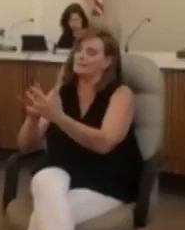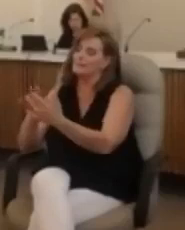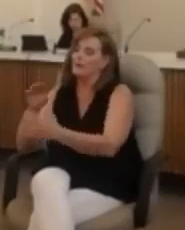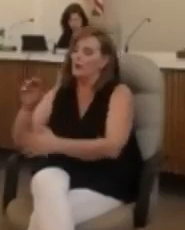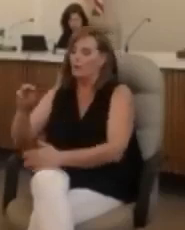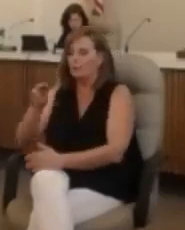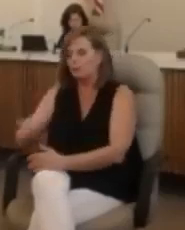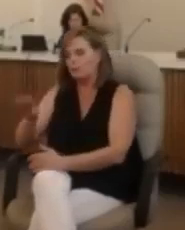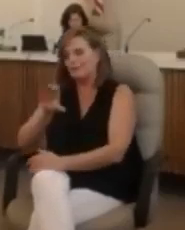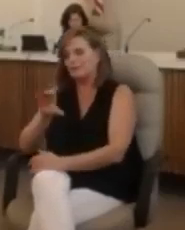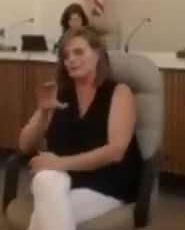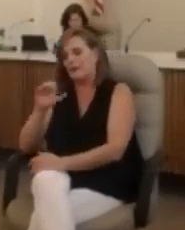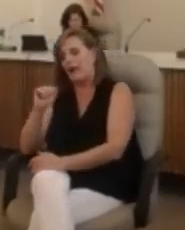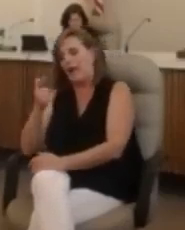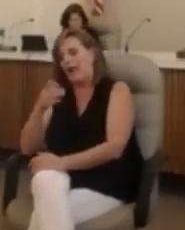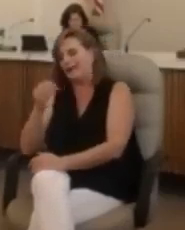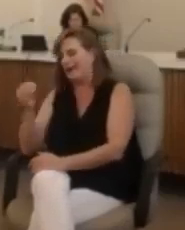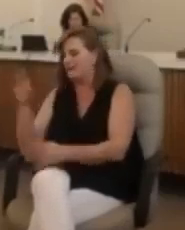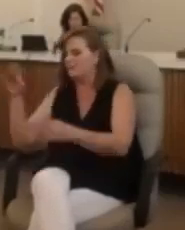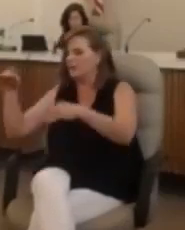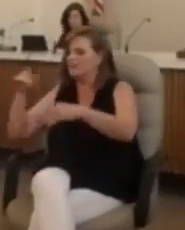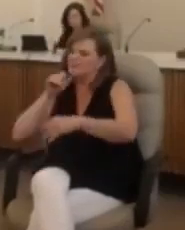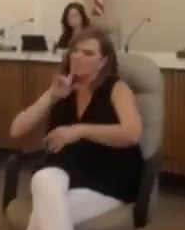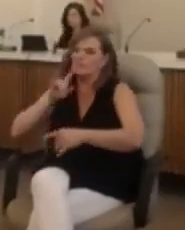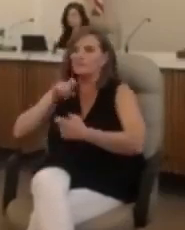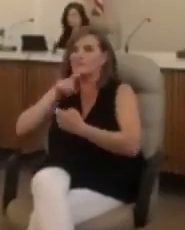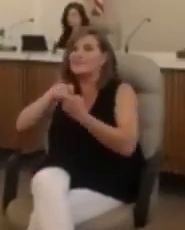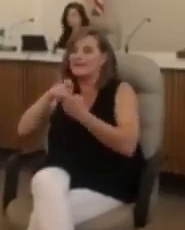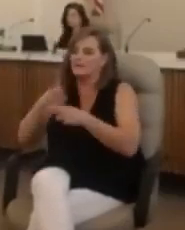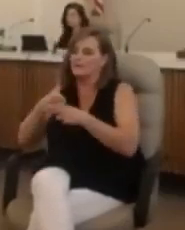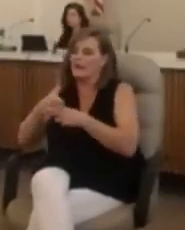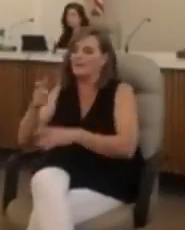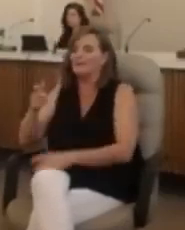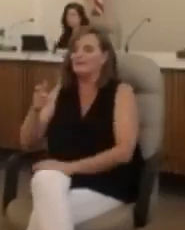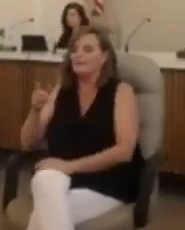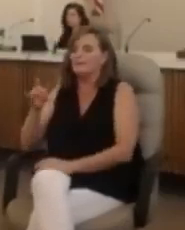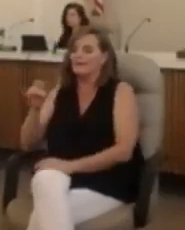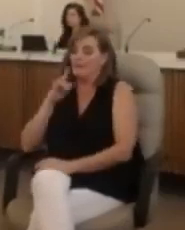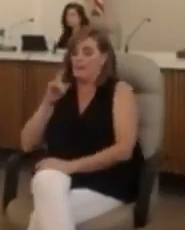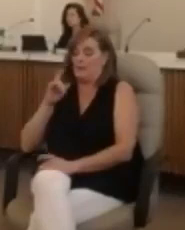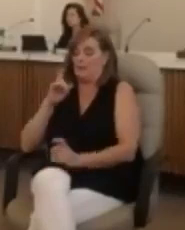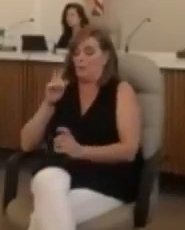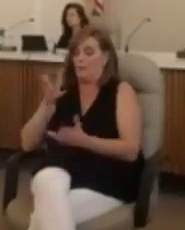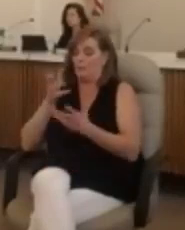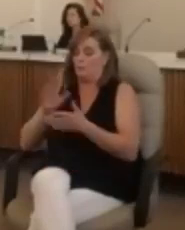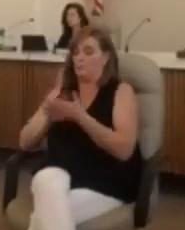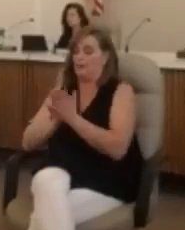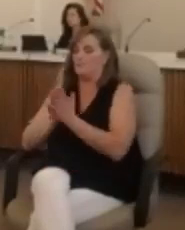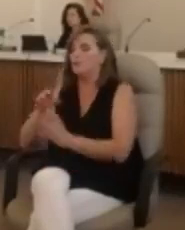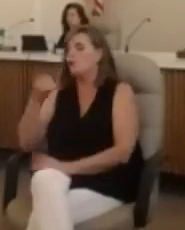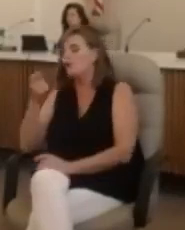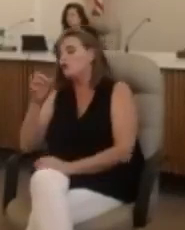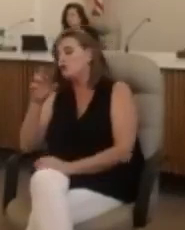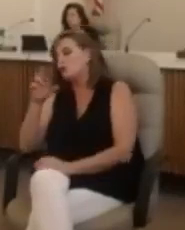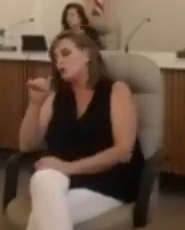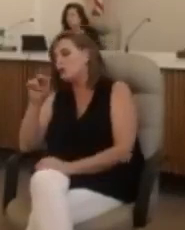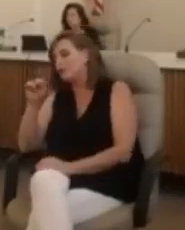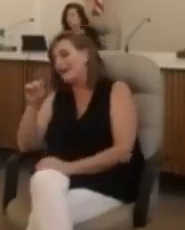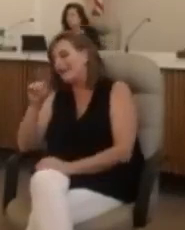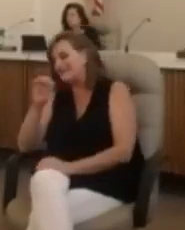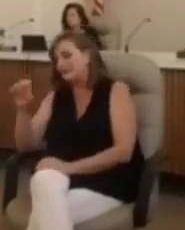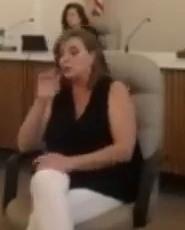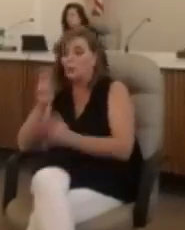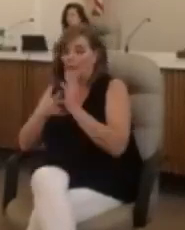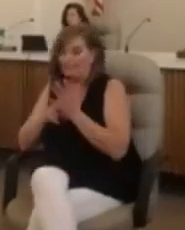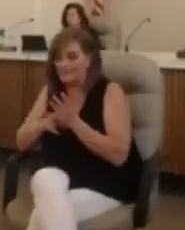don't know if that's exactly their name, but as to whether they would be a grantee. And what that means is, what a grantee on an easement means